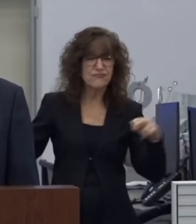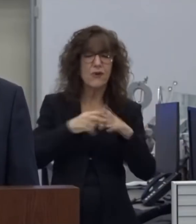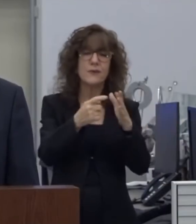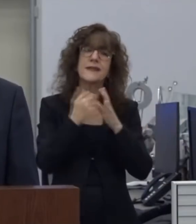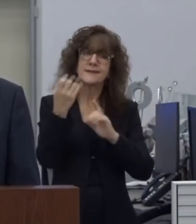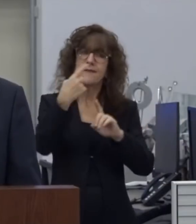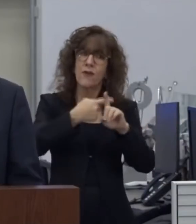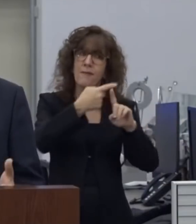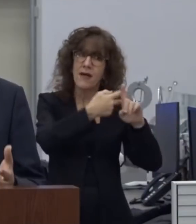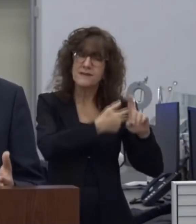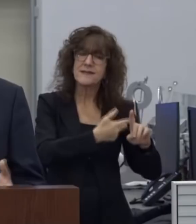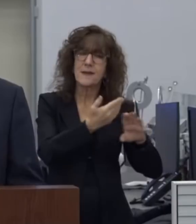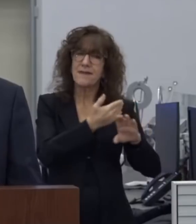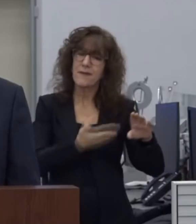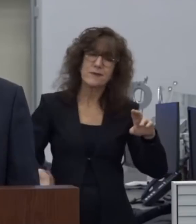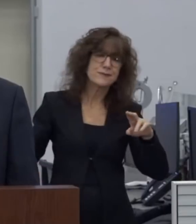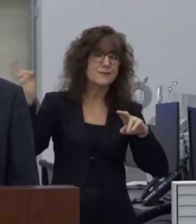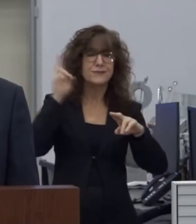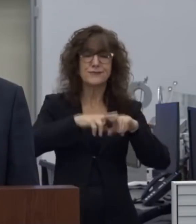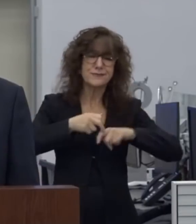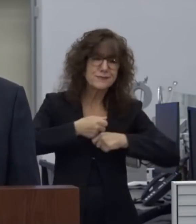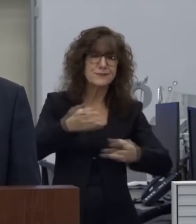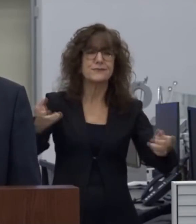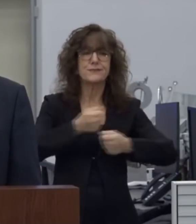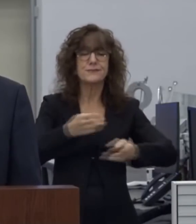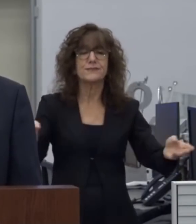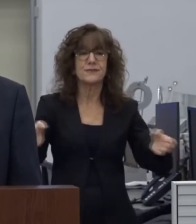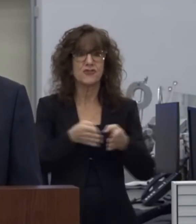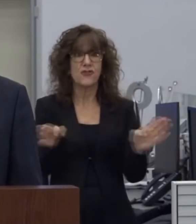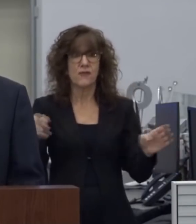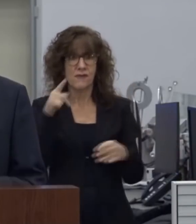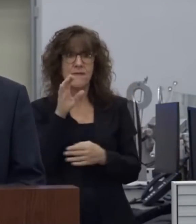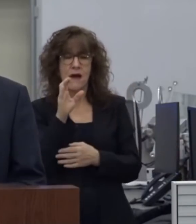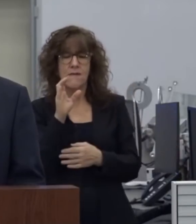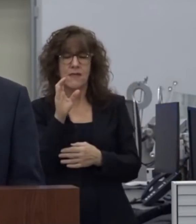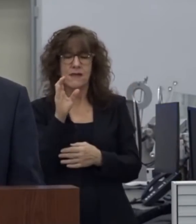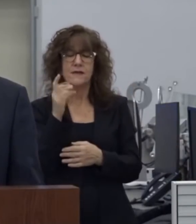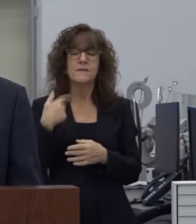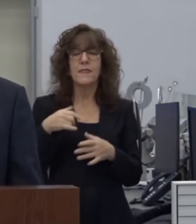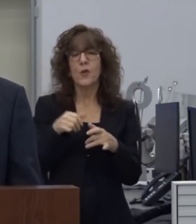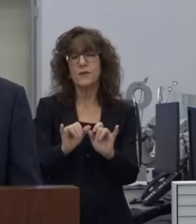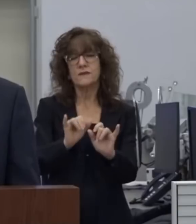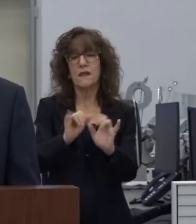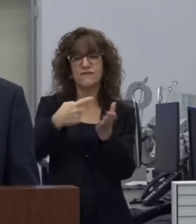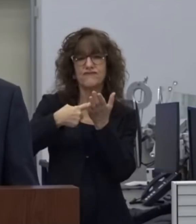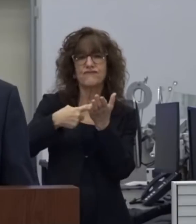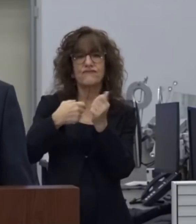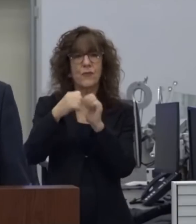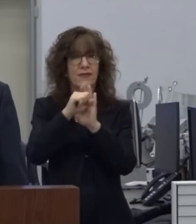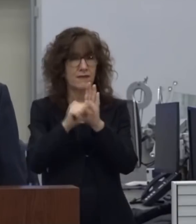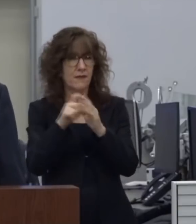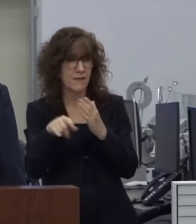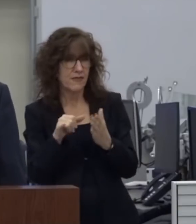months before we get to that huge surge, and then the general public. So we're still in conversation with the state about